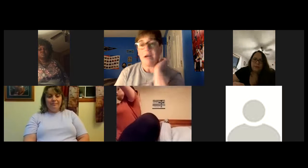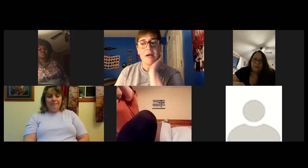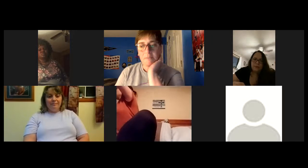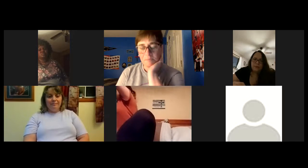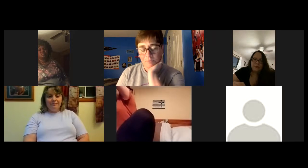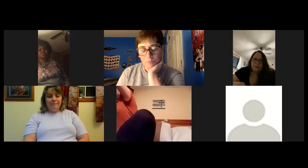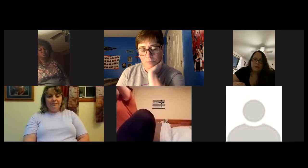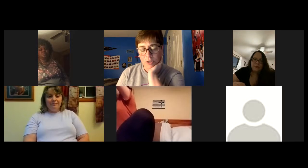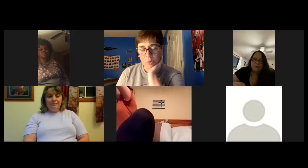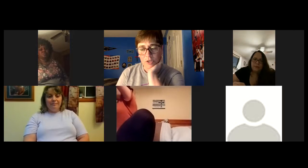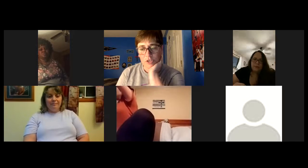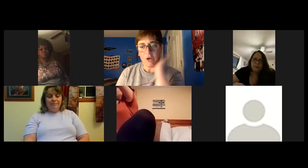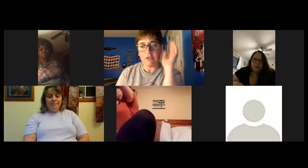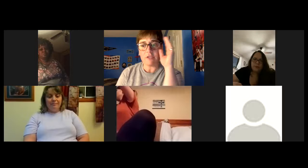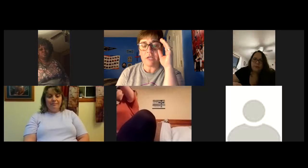of,